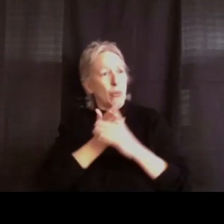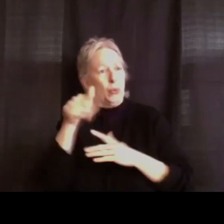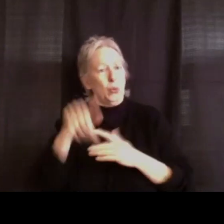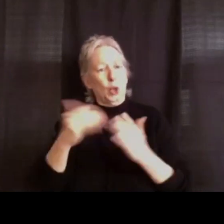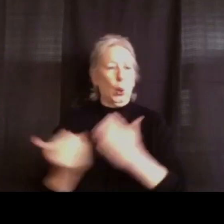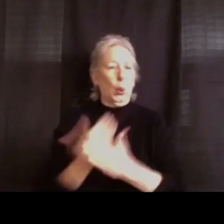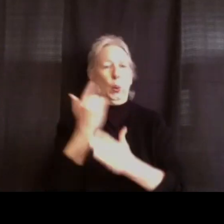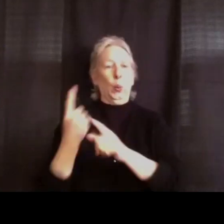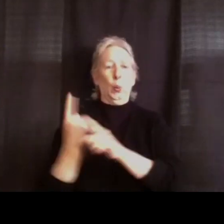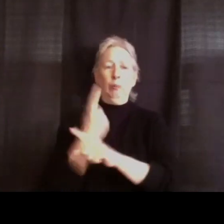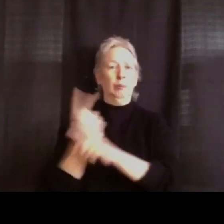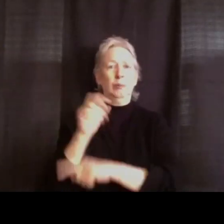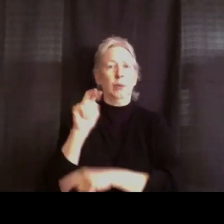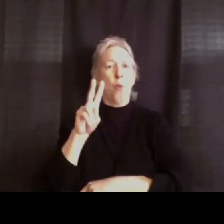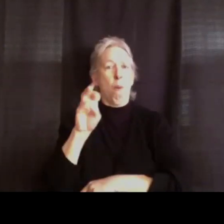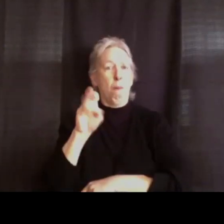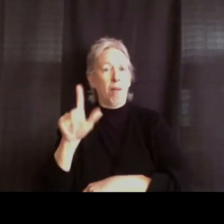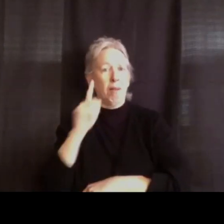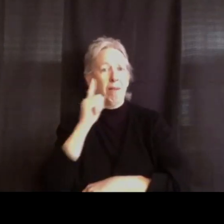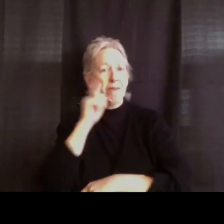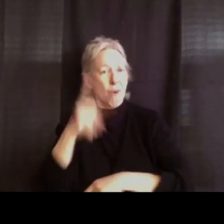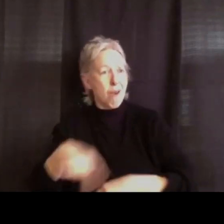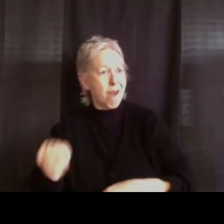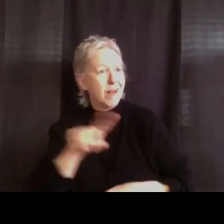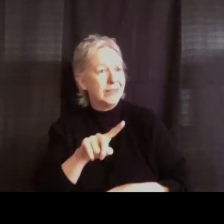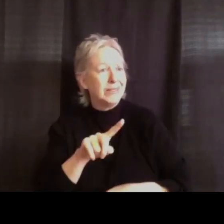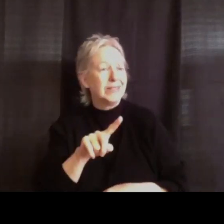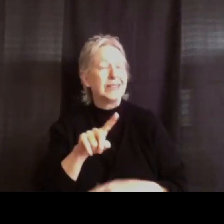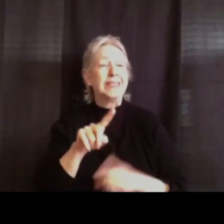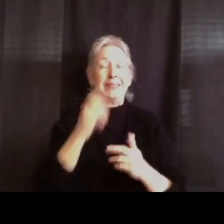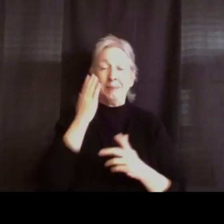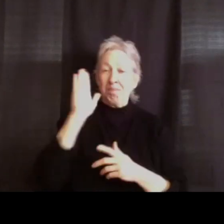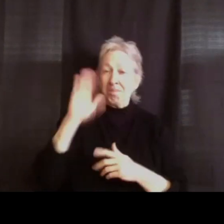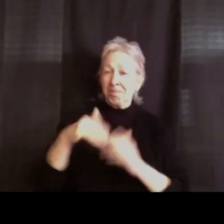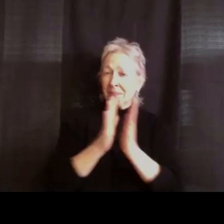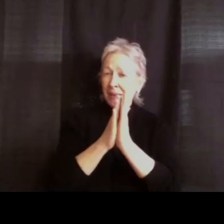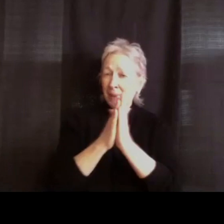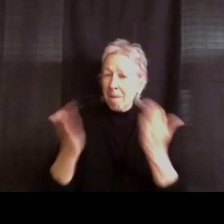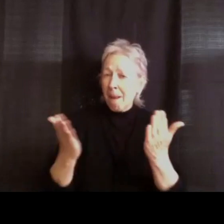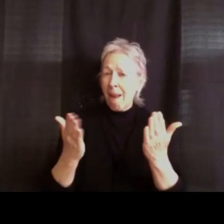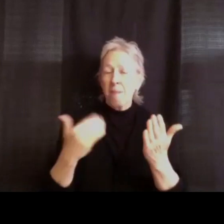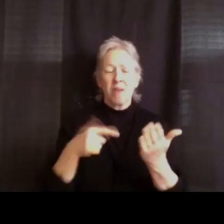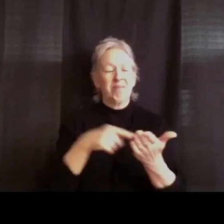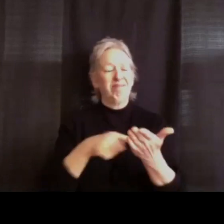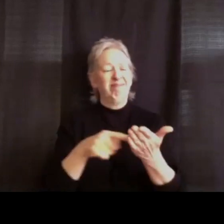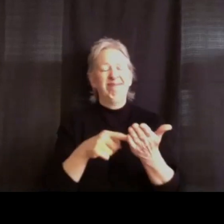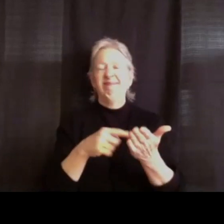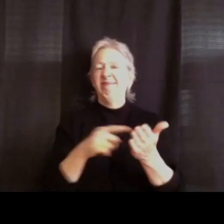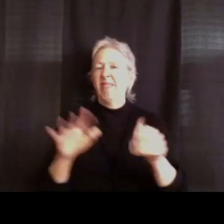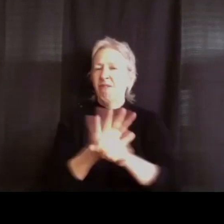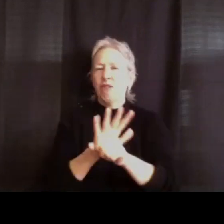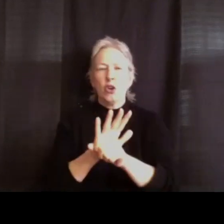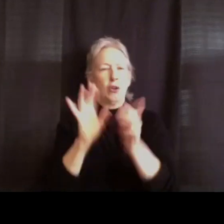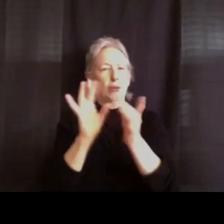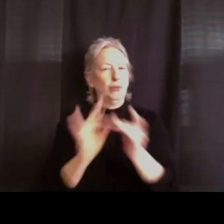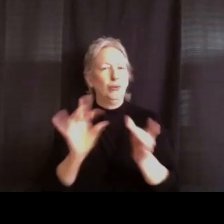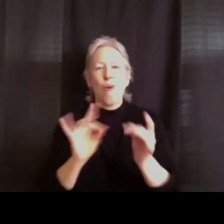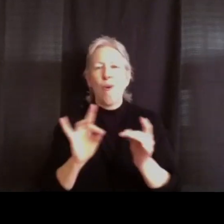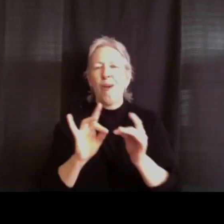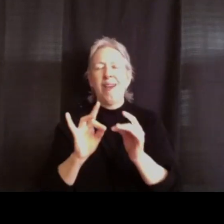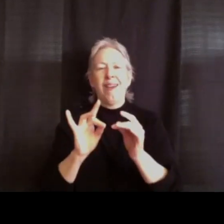Well, scripture is filled with stories of change, times when God creates a new